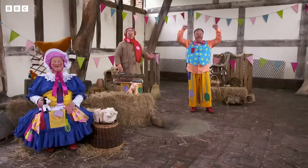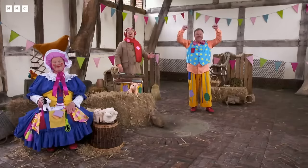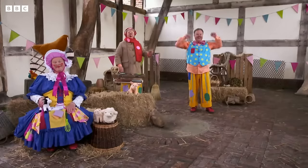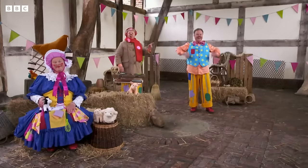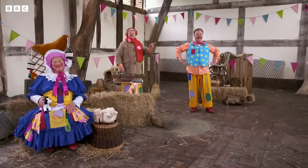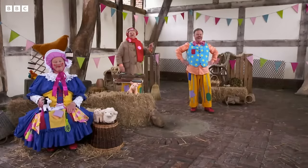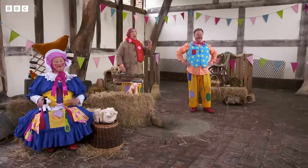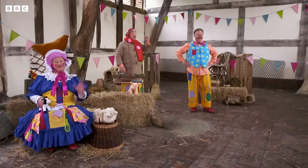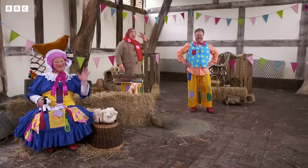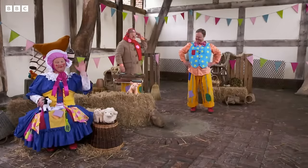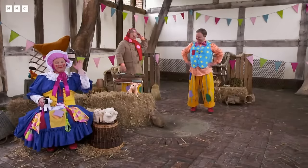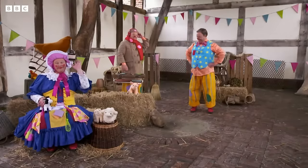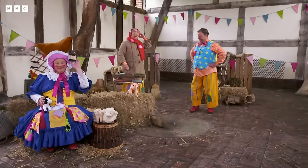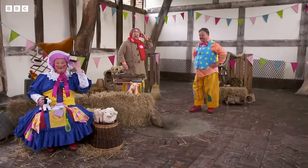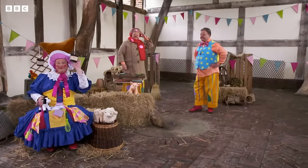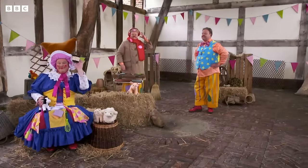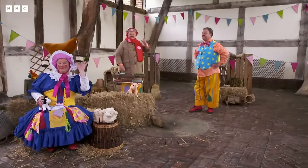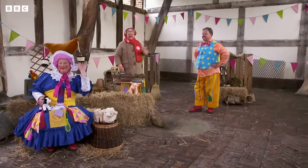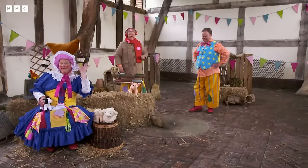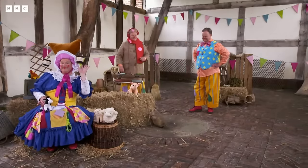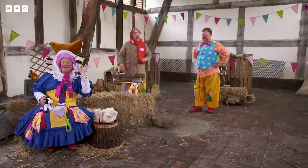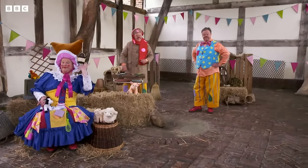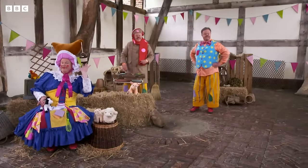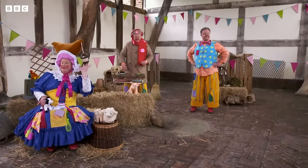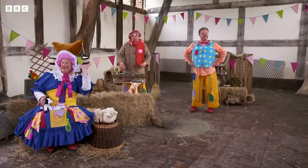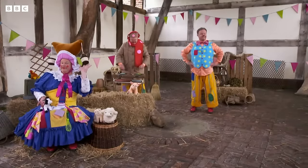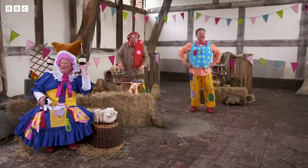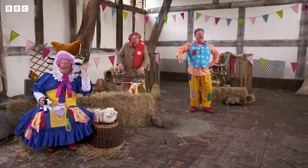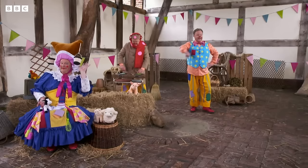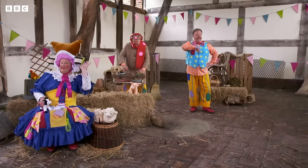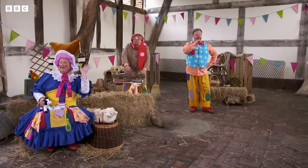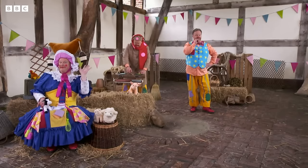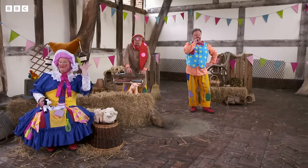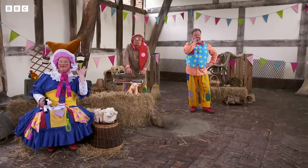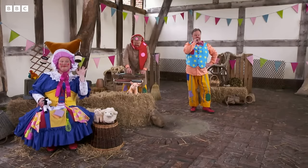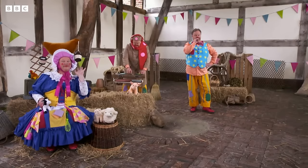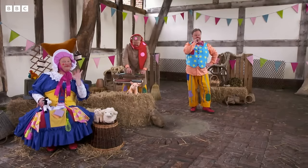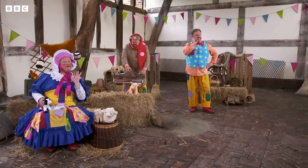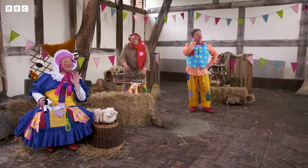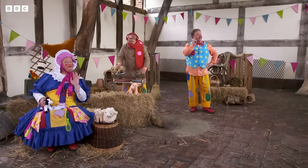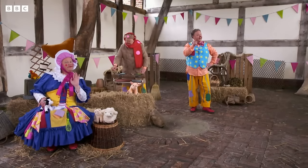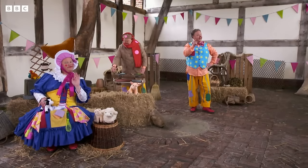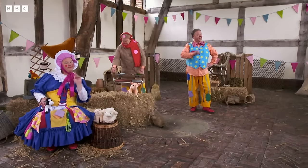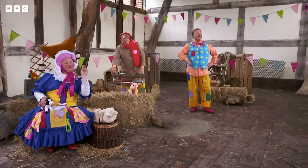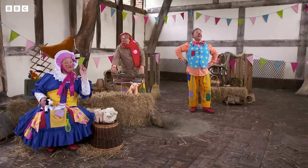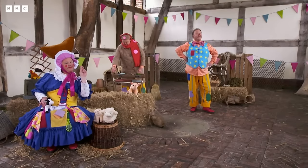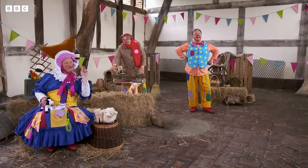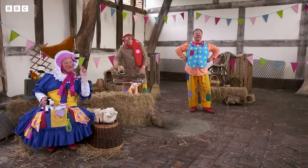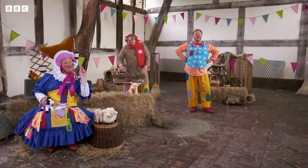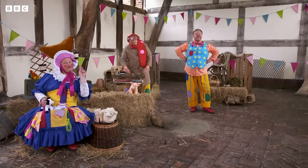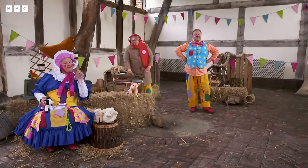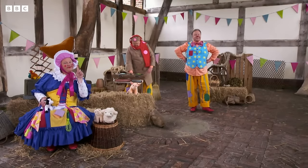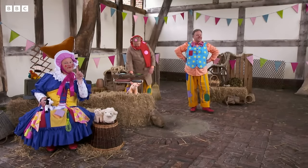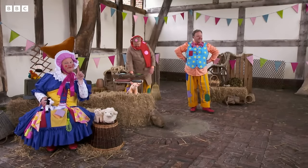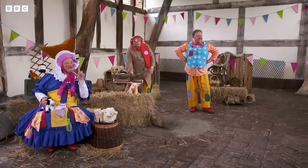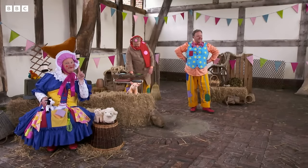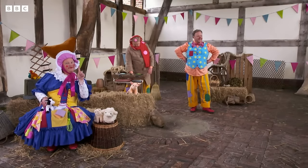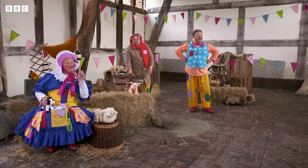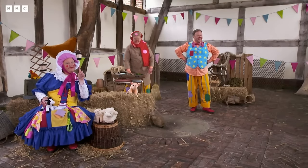Woohoo! Are you ready for the dance, Mr. Tumble? Ahem. Oh, I mean Old MacDonald.